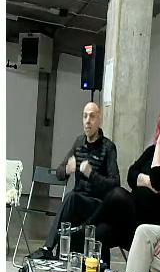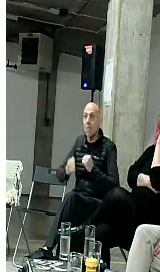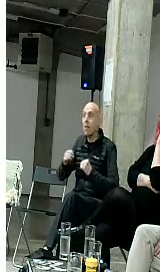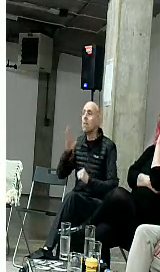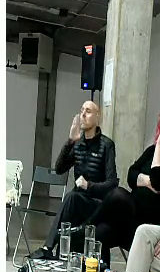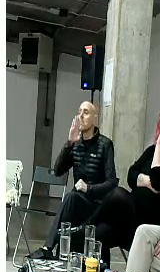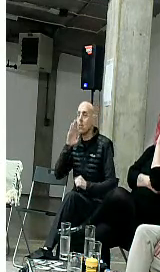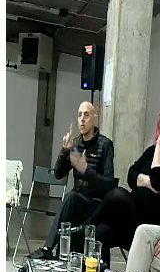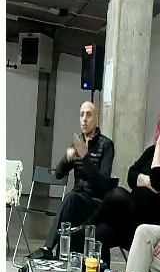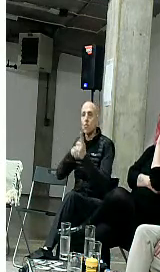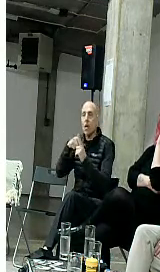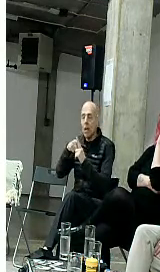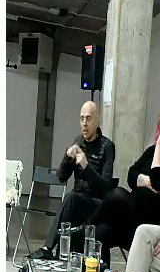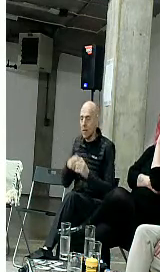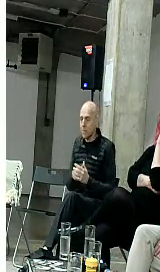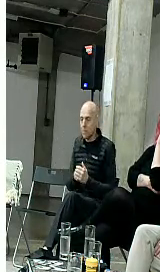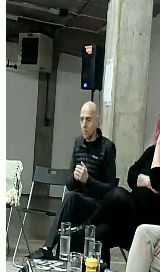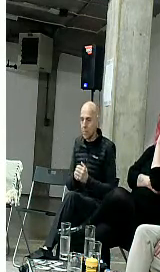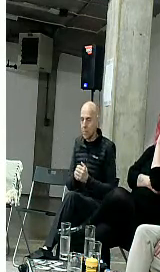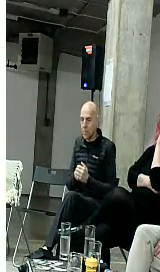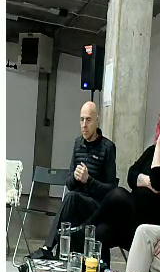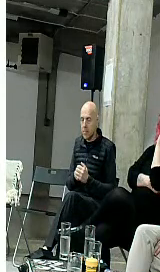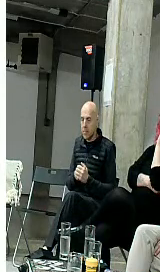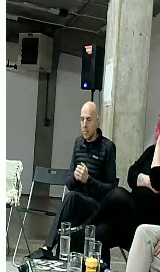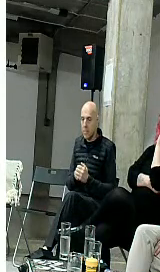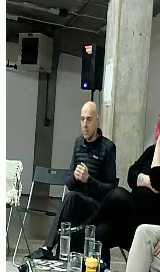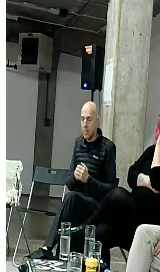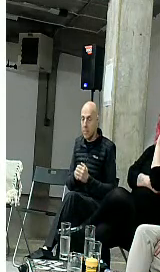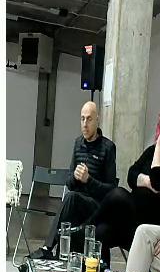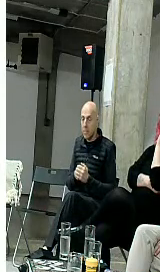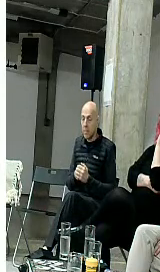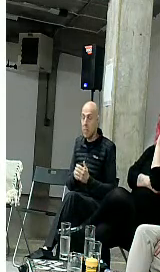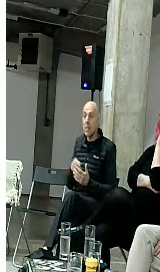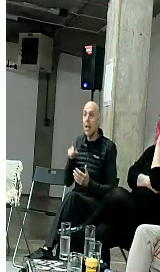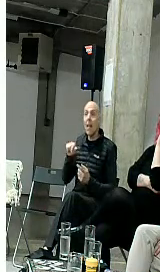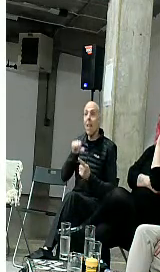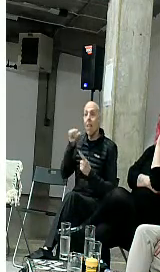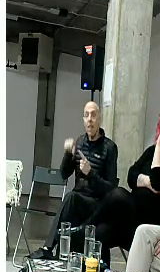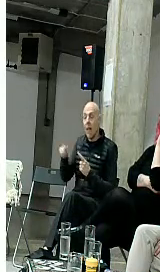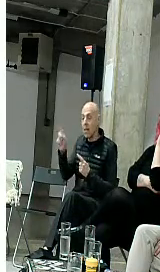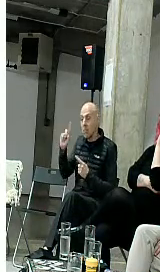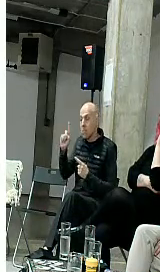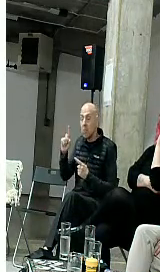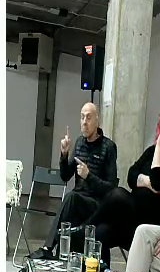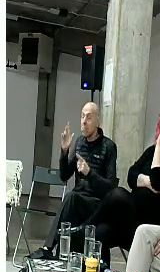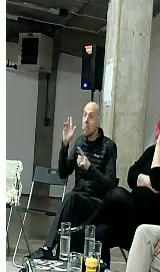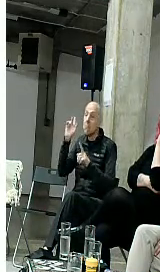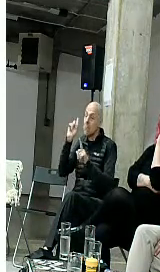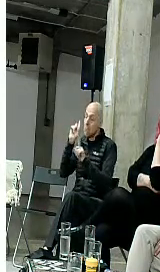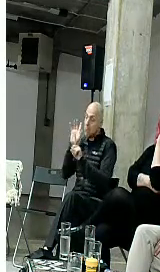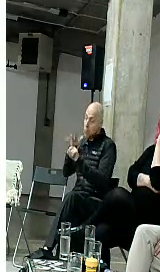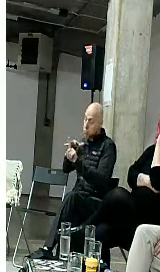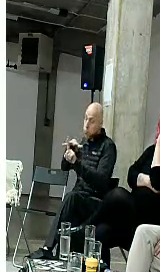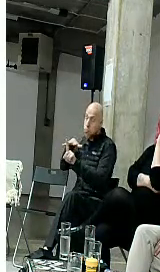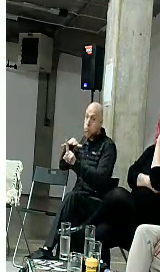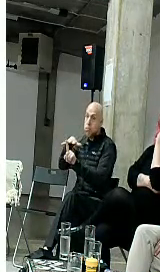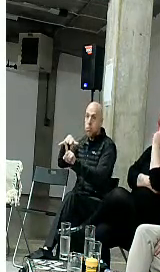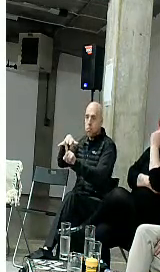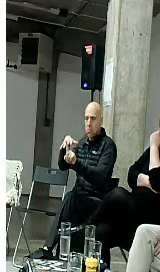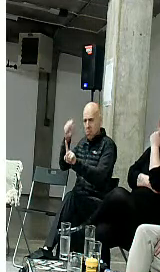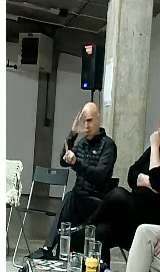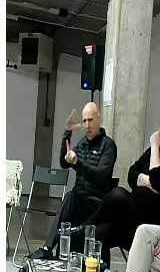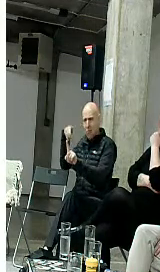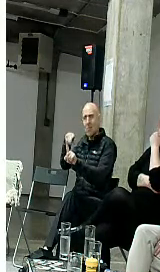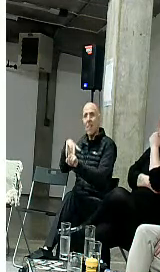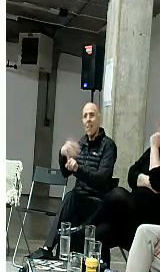"Jack." And then they had an almighty chase. Well, you can imagine how he was